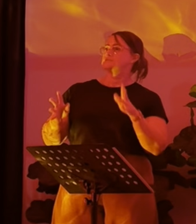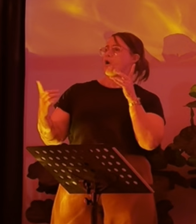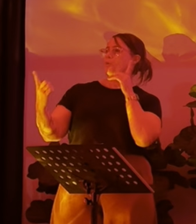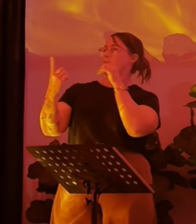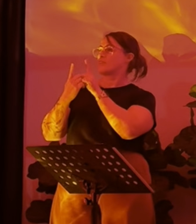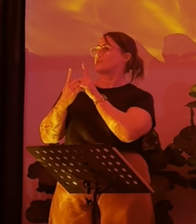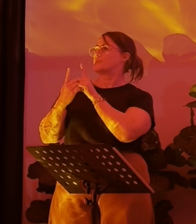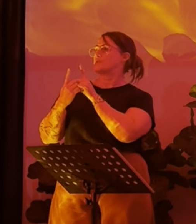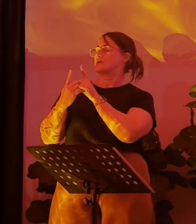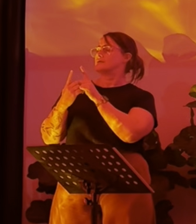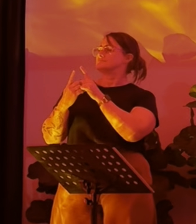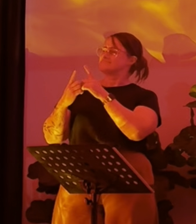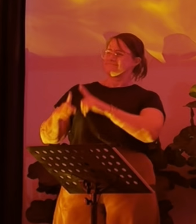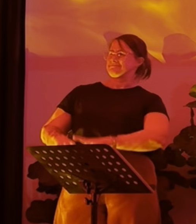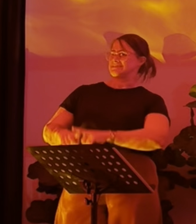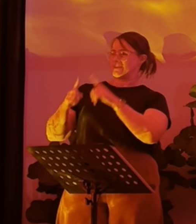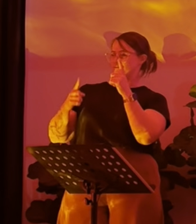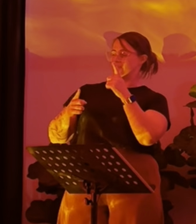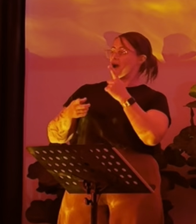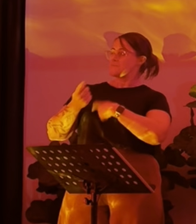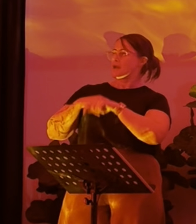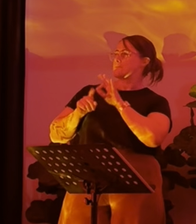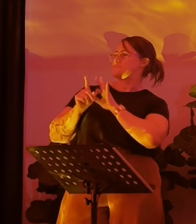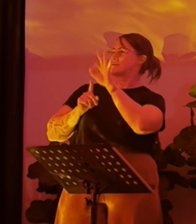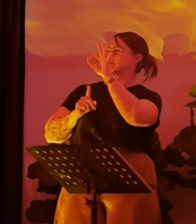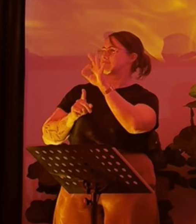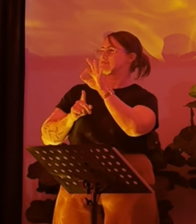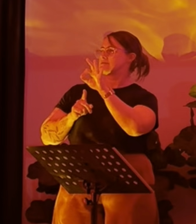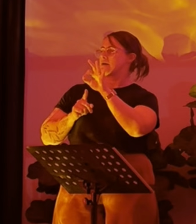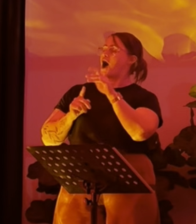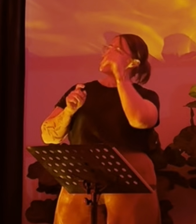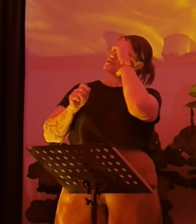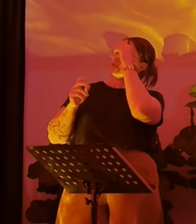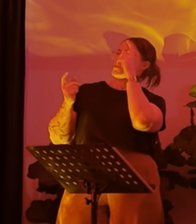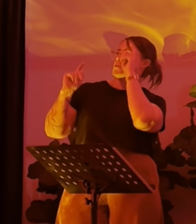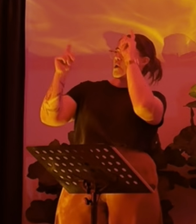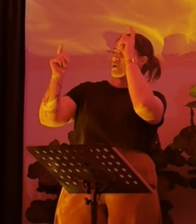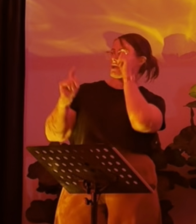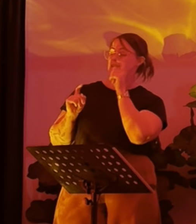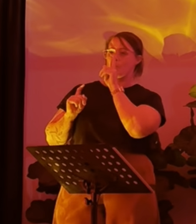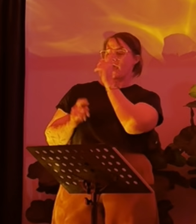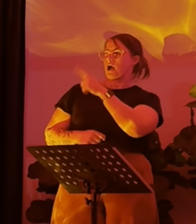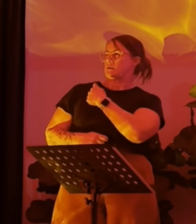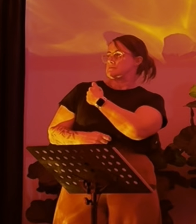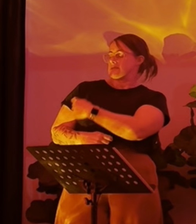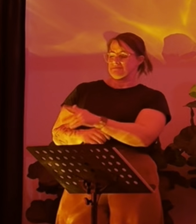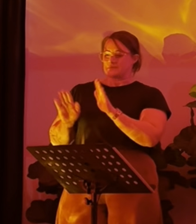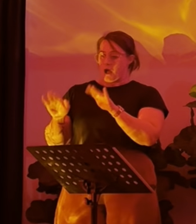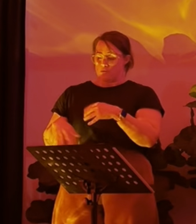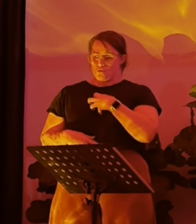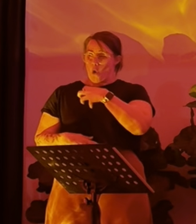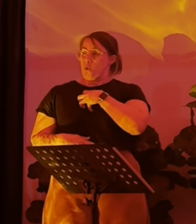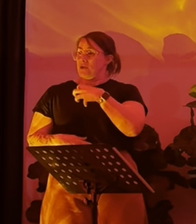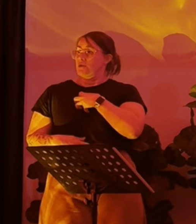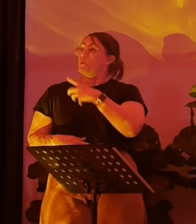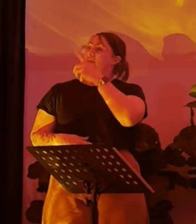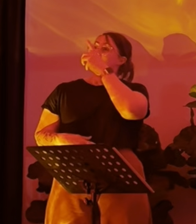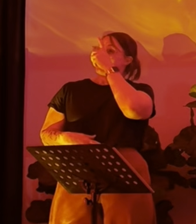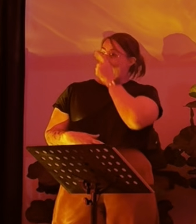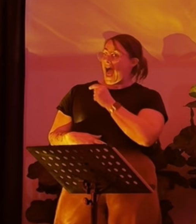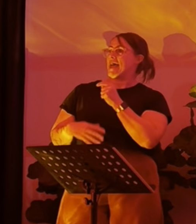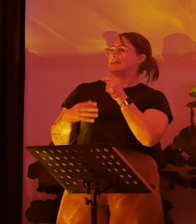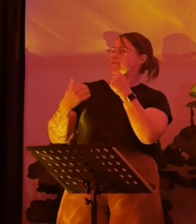you. You made me better, I had to become a man to get you. I know you're worried if this is something we can't commit to. Though I'm afraid, I know this is something that we can